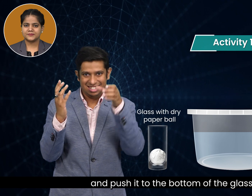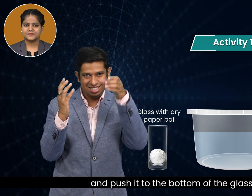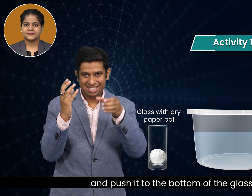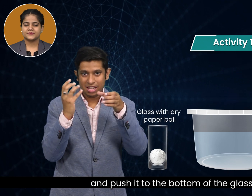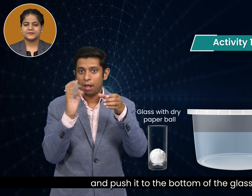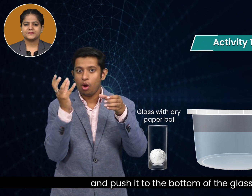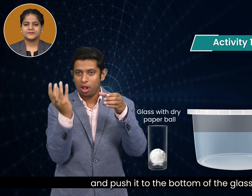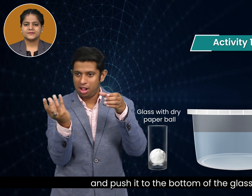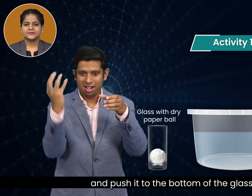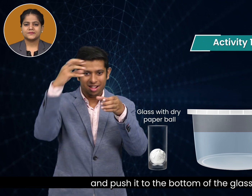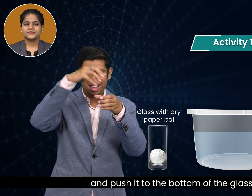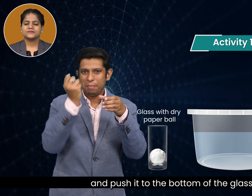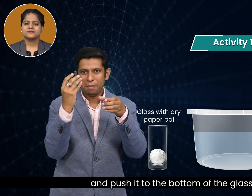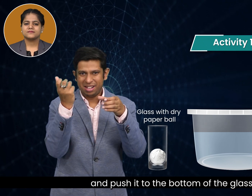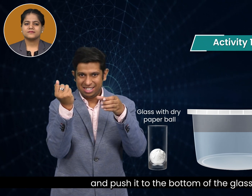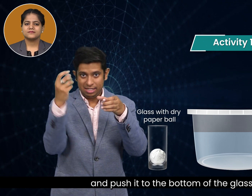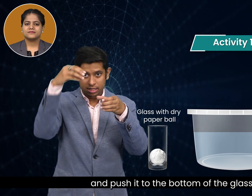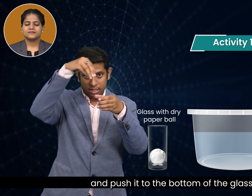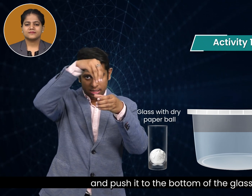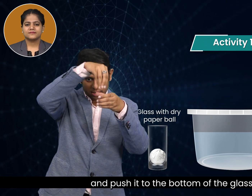glass.